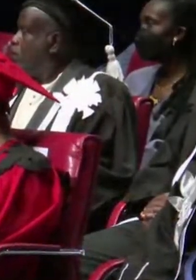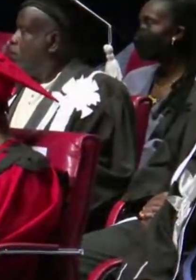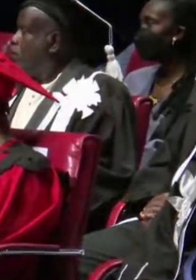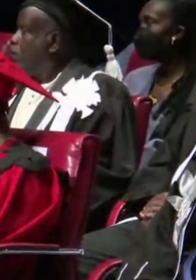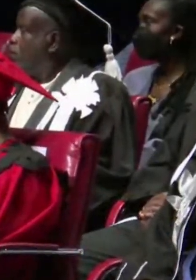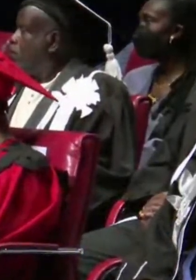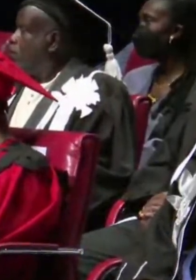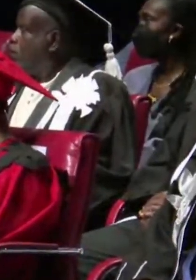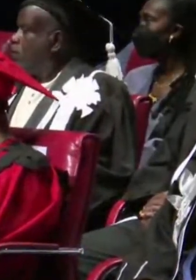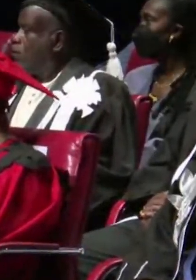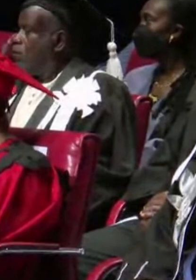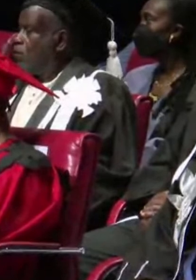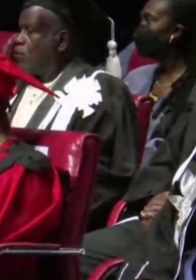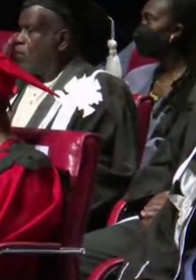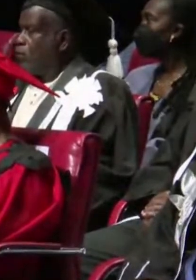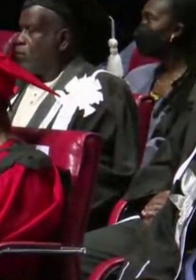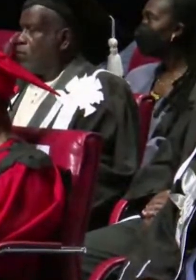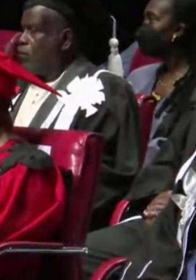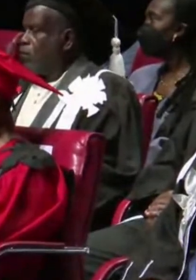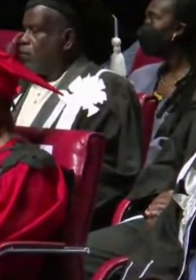Excellency. Thank you.